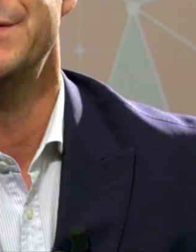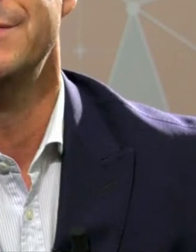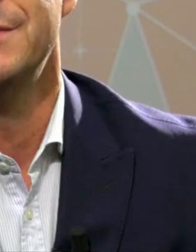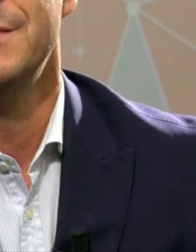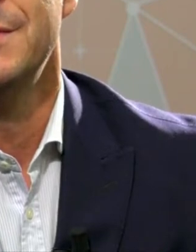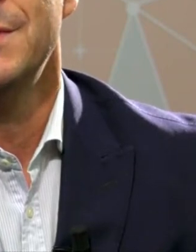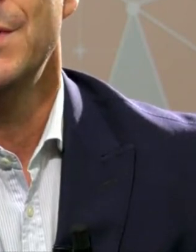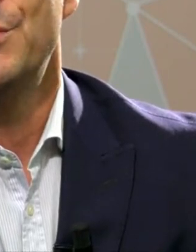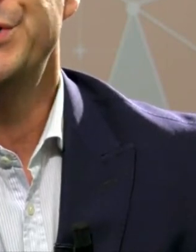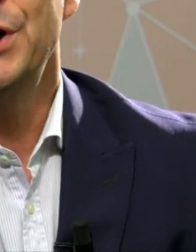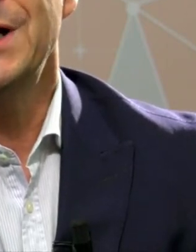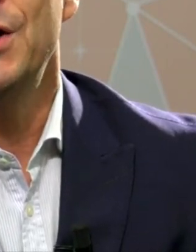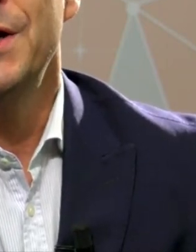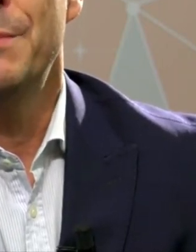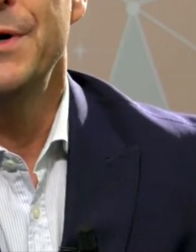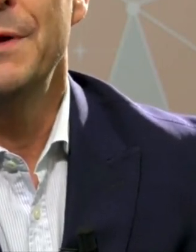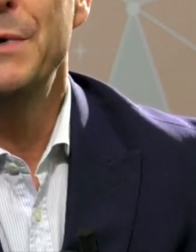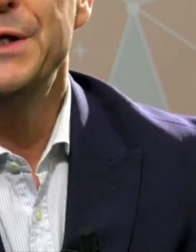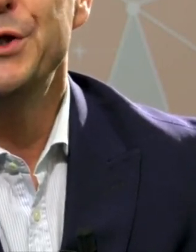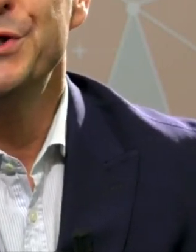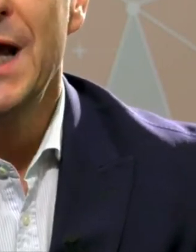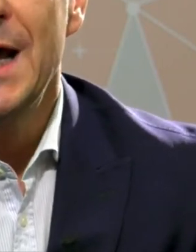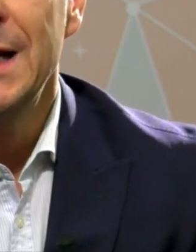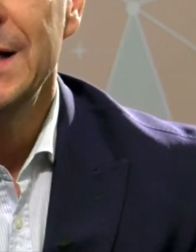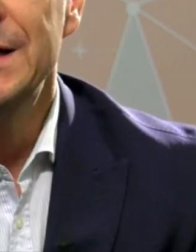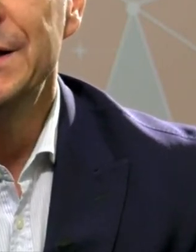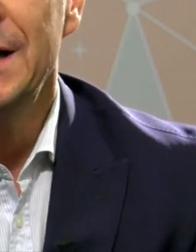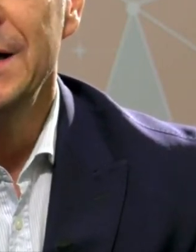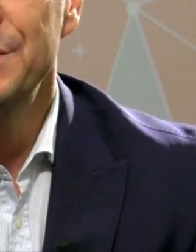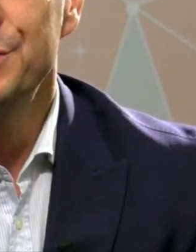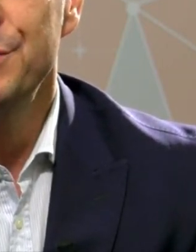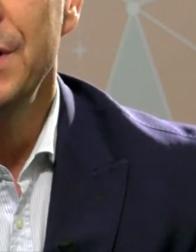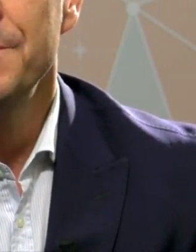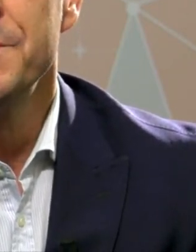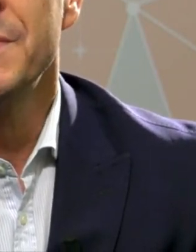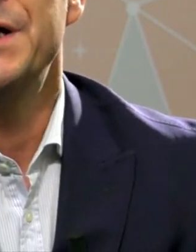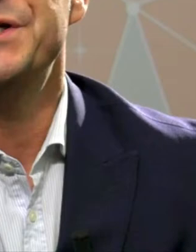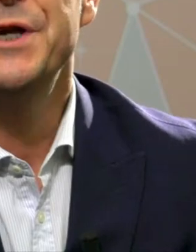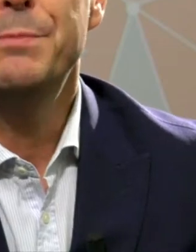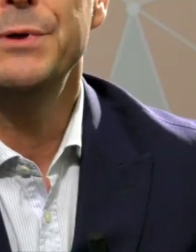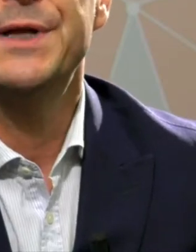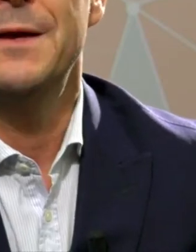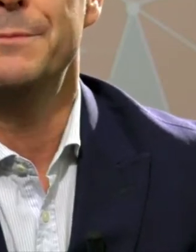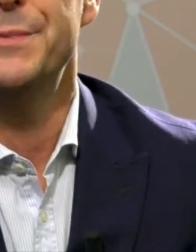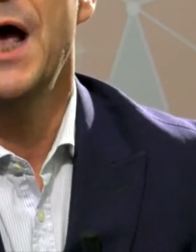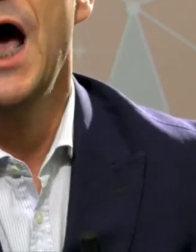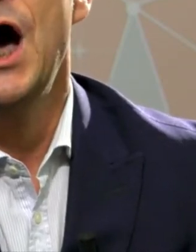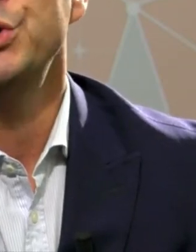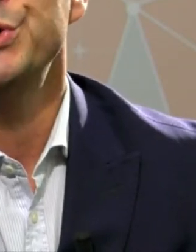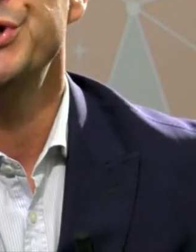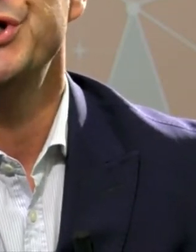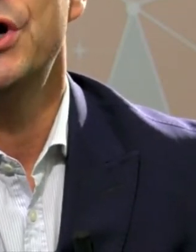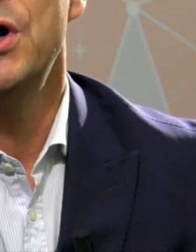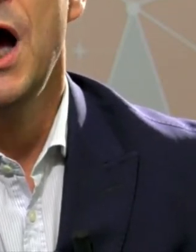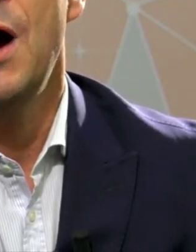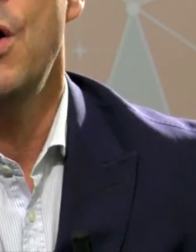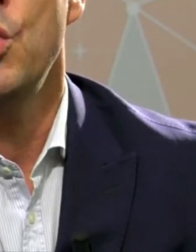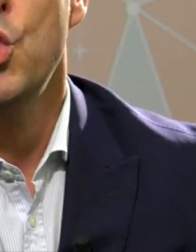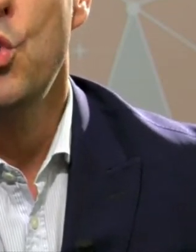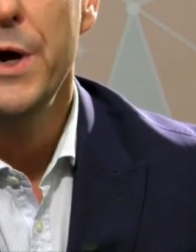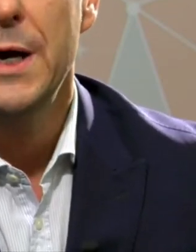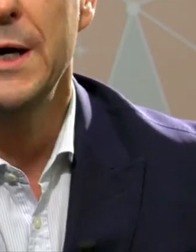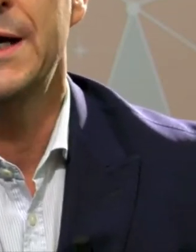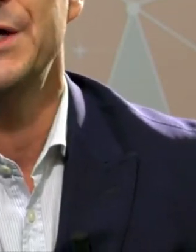country. We talk a lot about the ability to scale in the tech industry. In simple terms, how to show